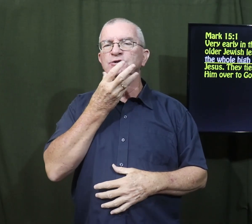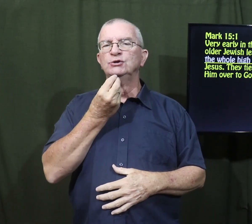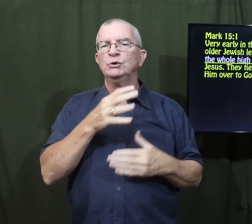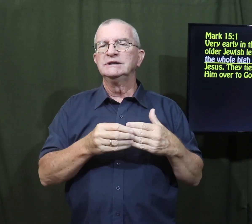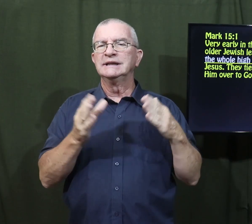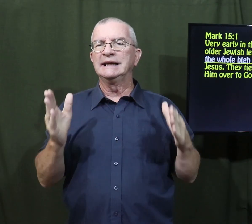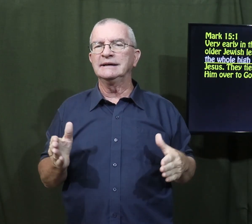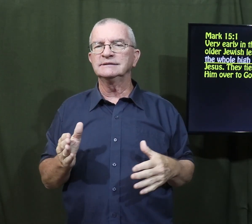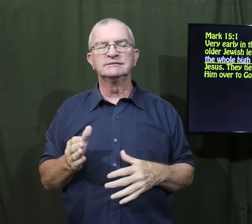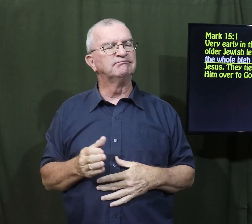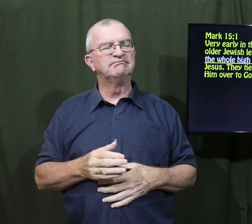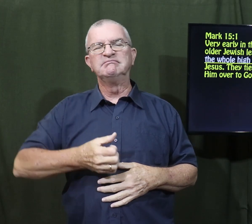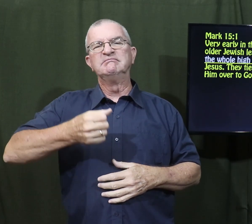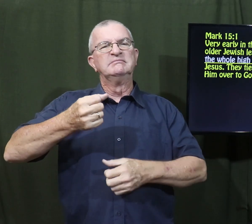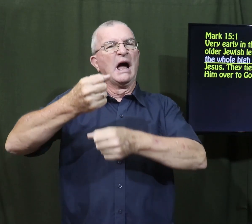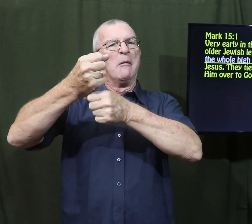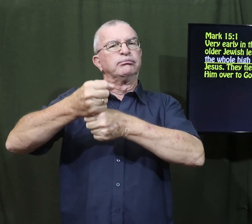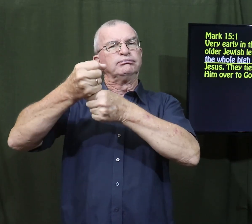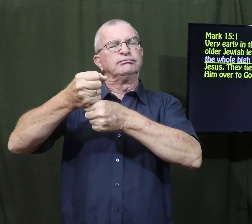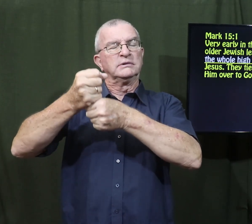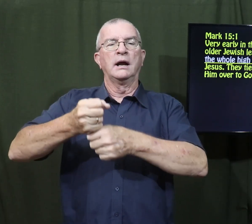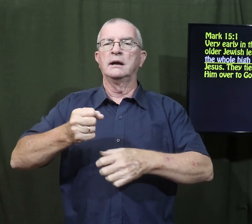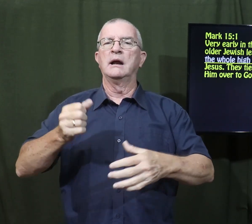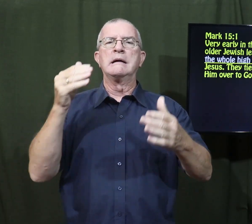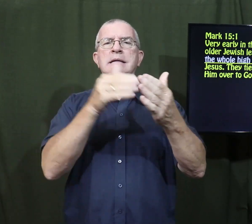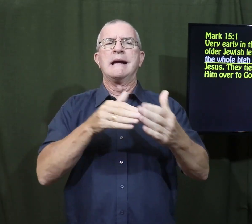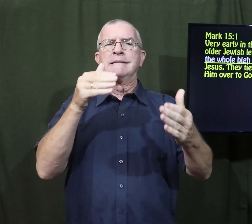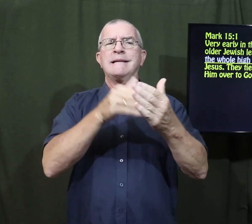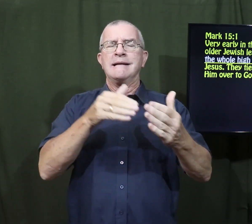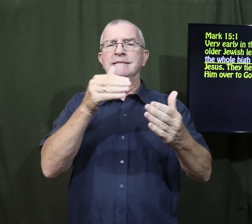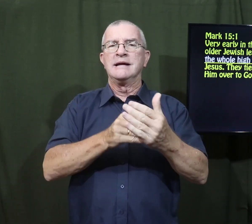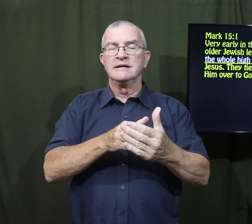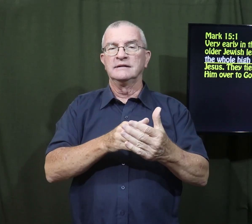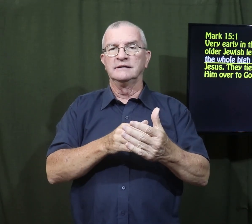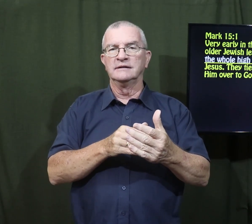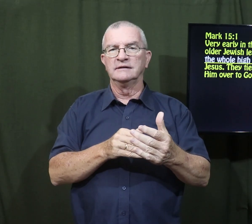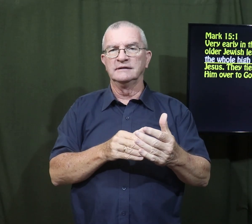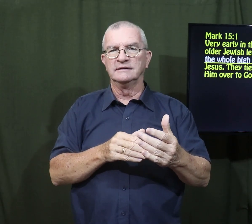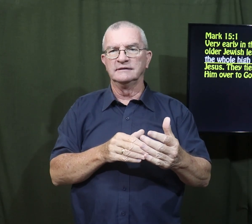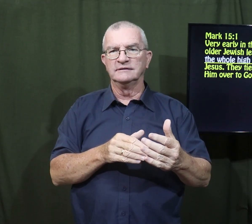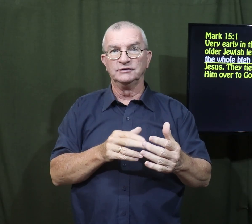to free Jesus from the Jews, but they began to protest against that,